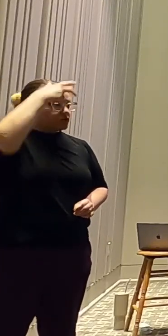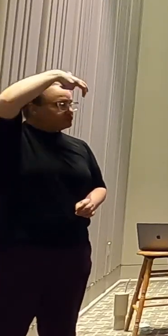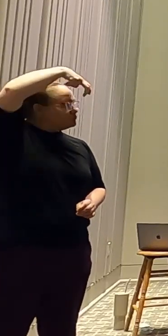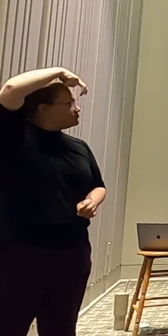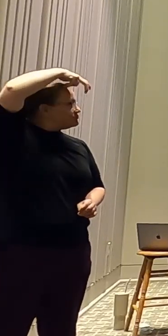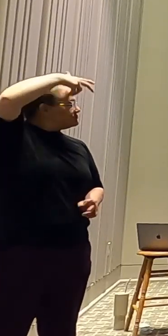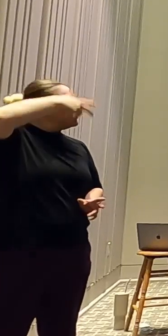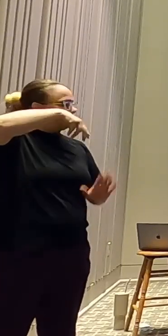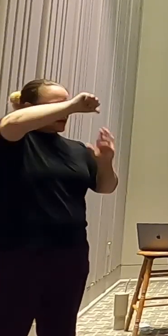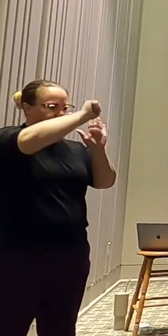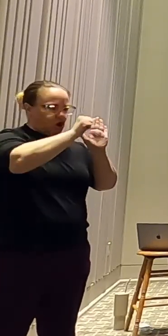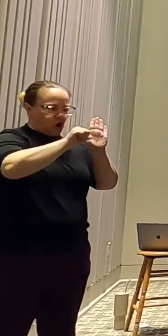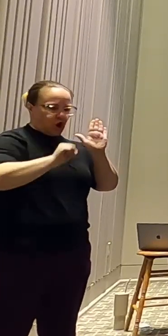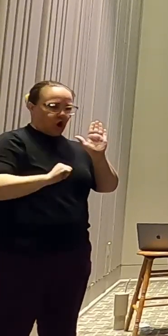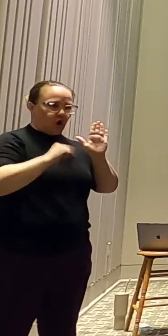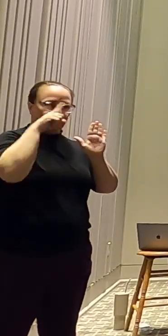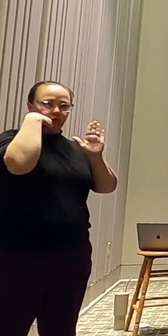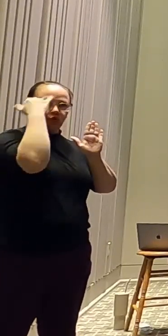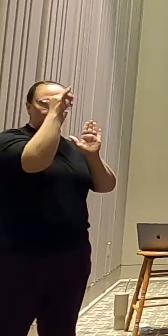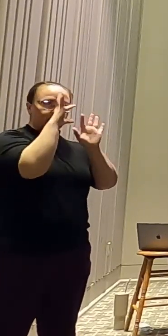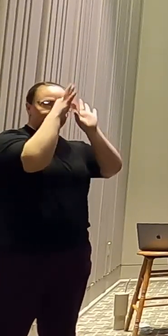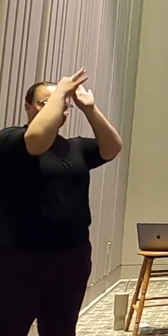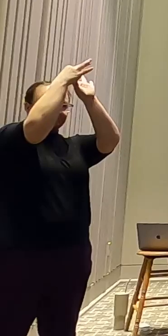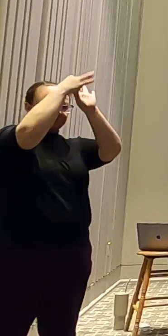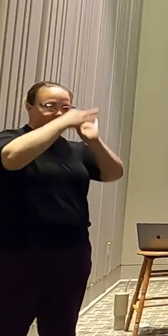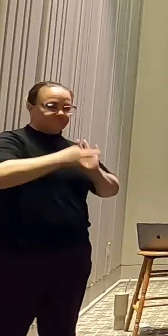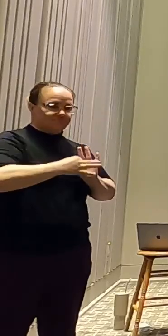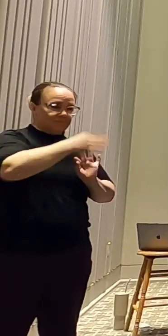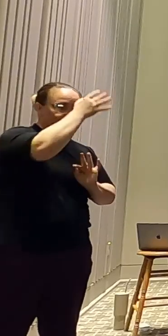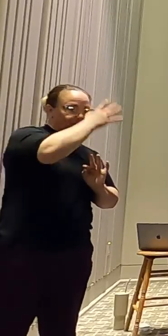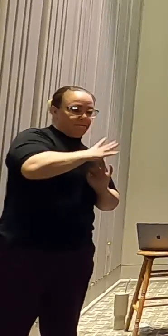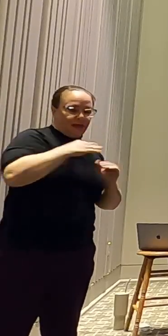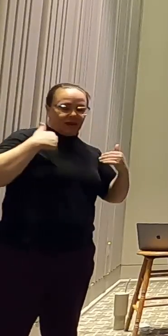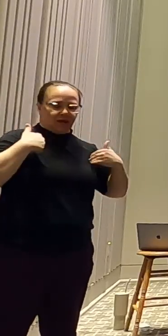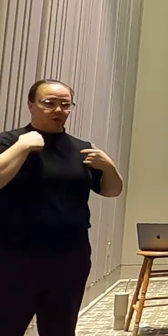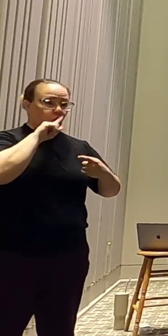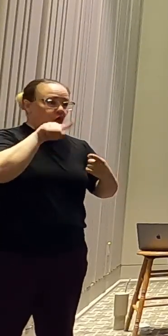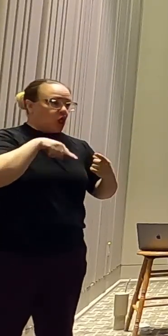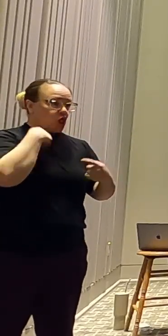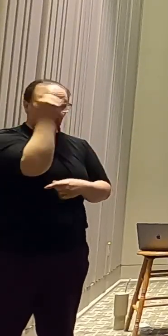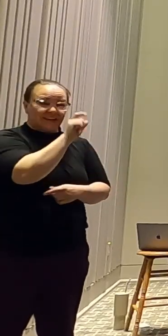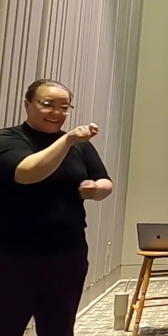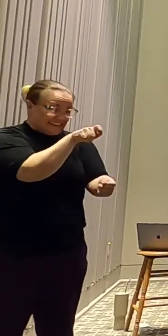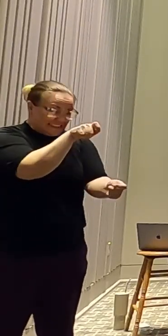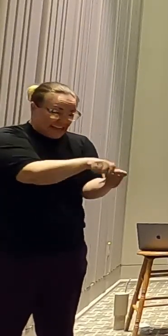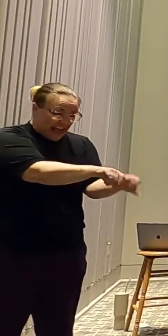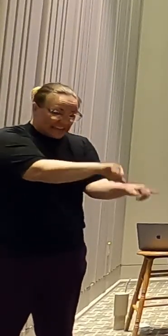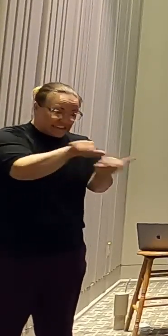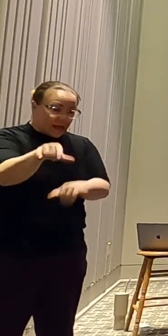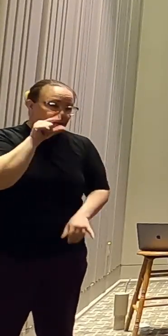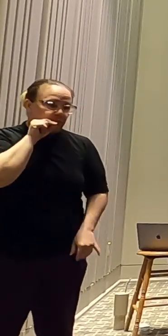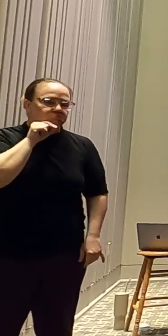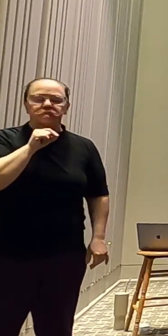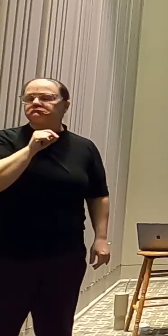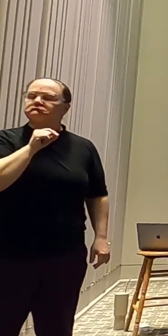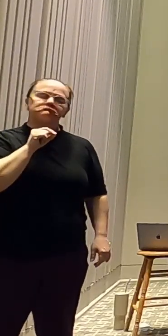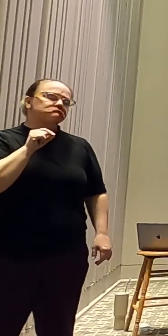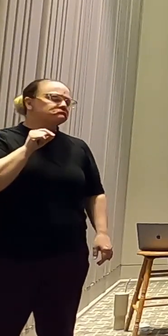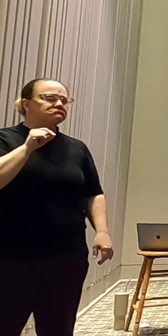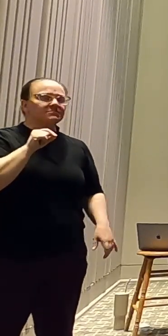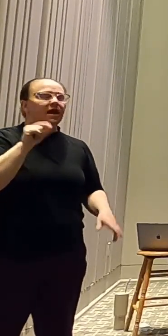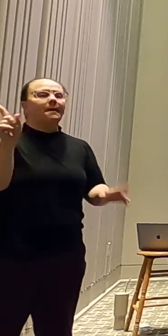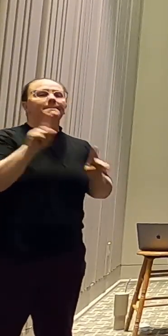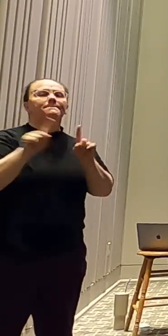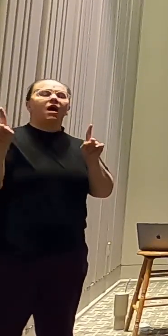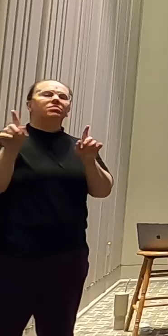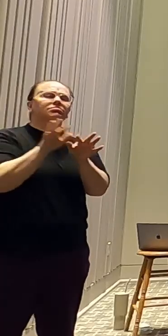the bird, connecting man and animal. It's not meant to look exactly like the bird, but rather capture its essence